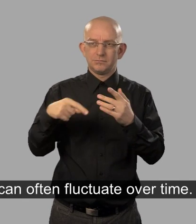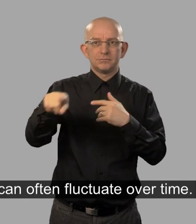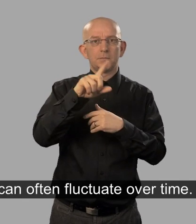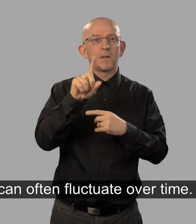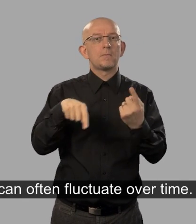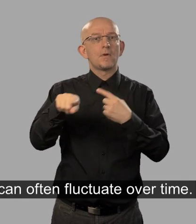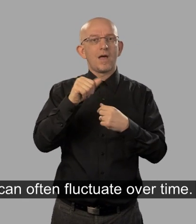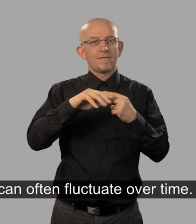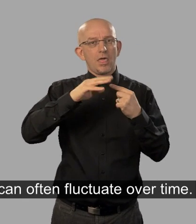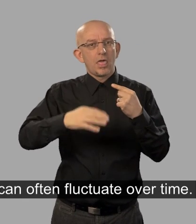time.